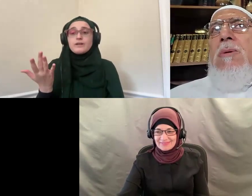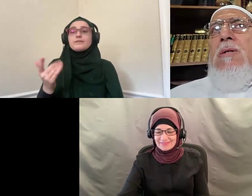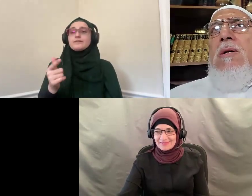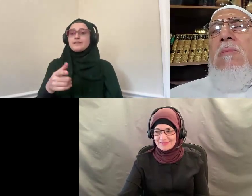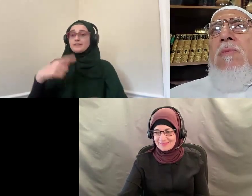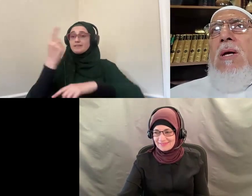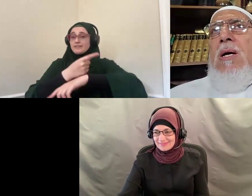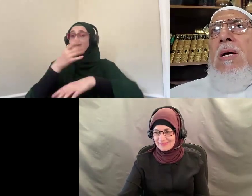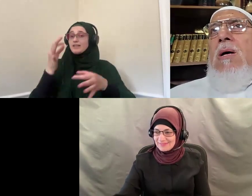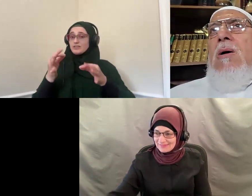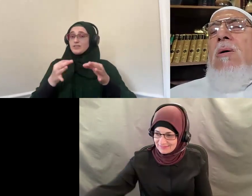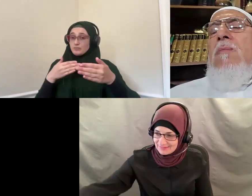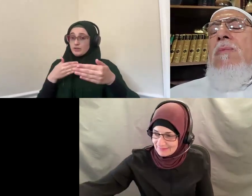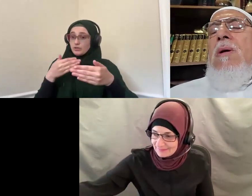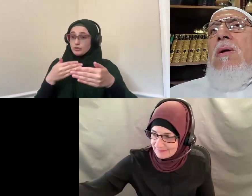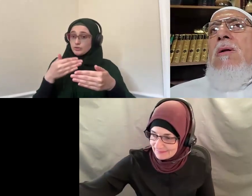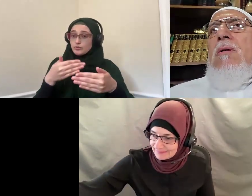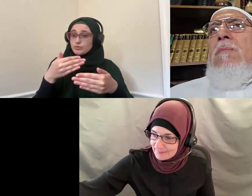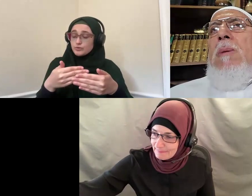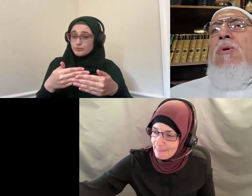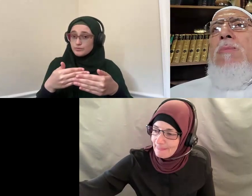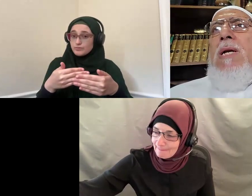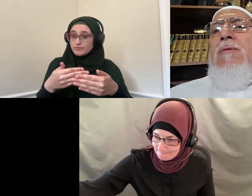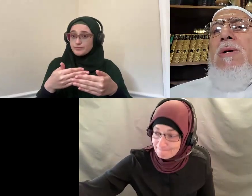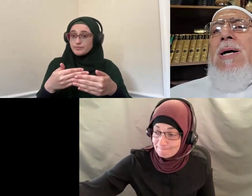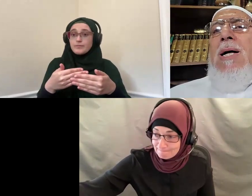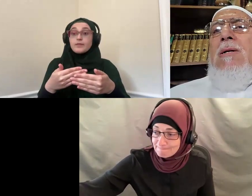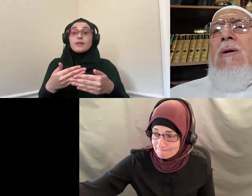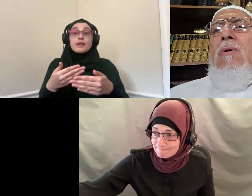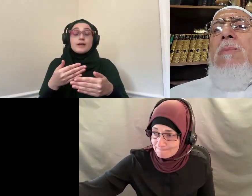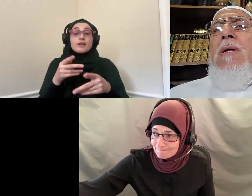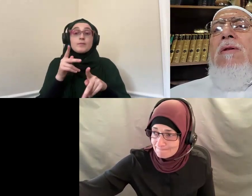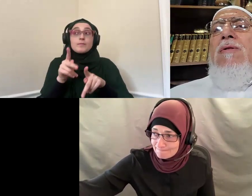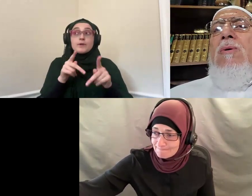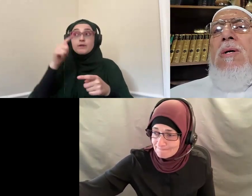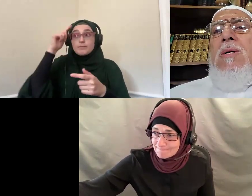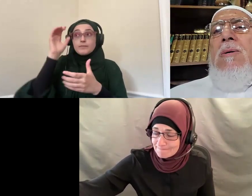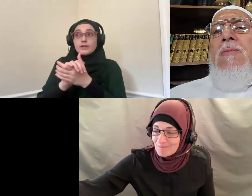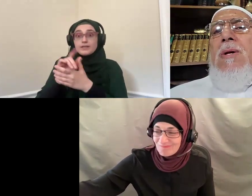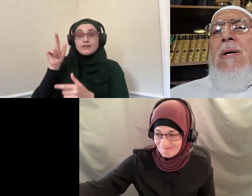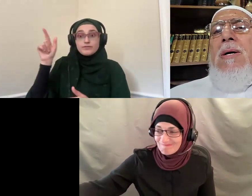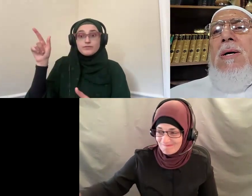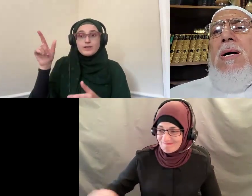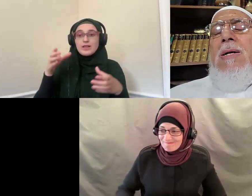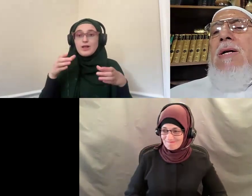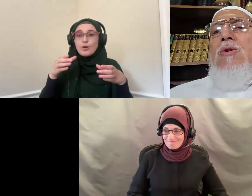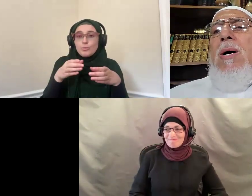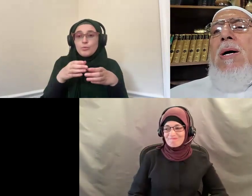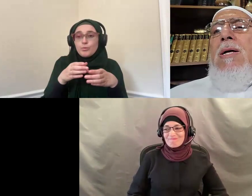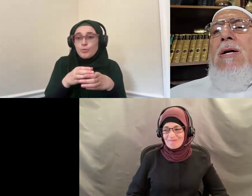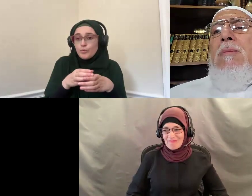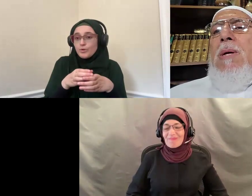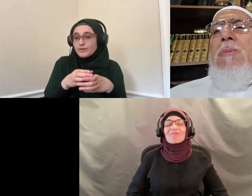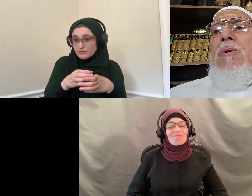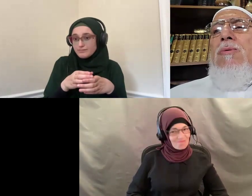of judgment, uh, people who believe in God will be the fewer. And that's